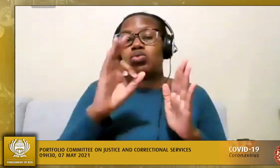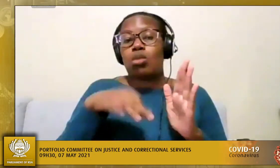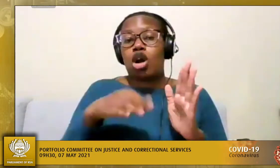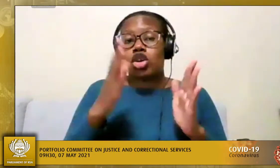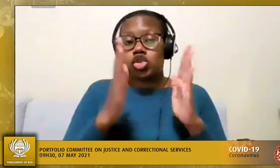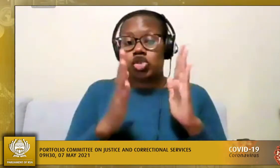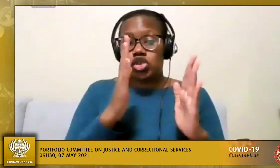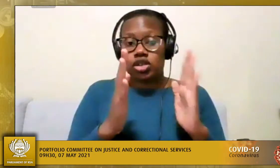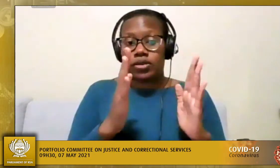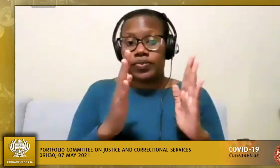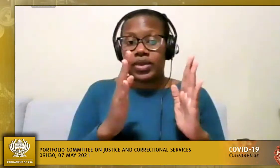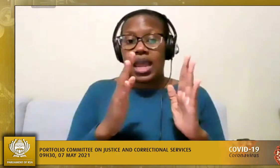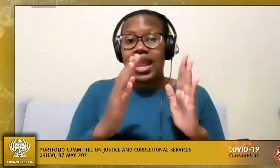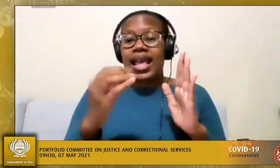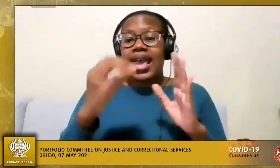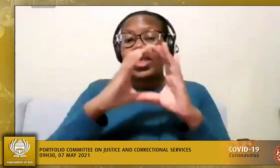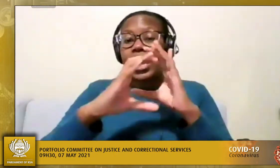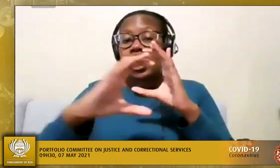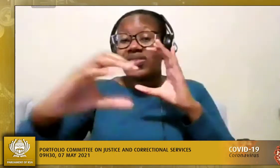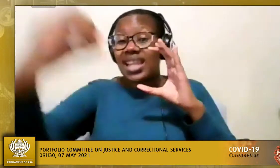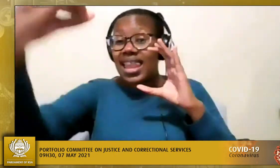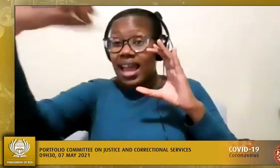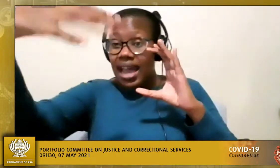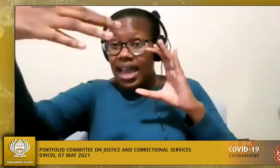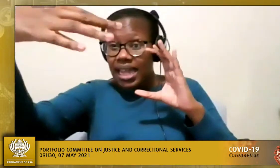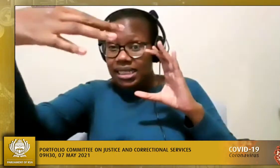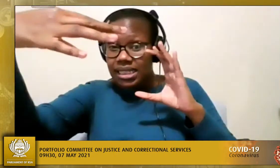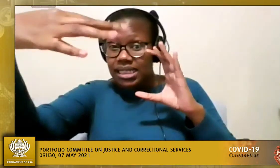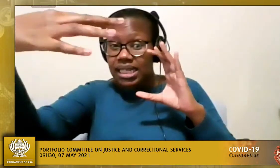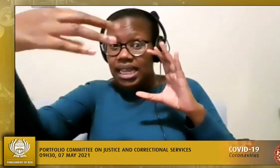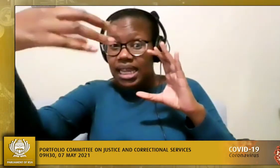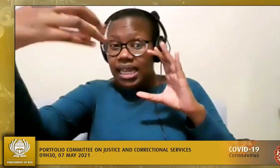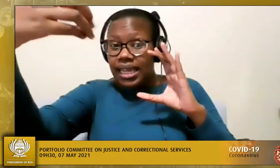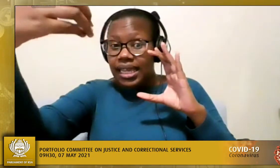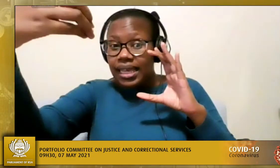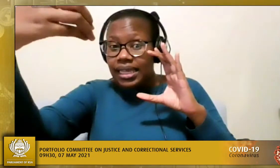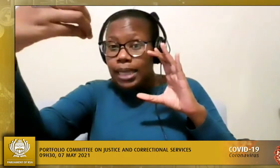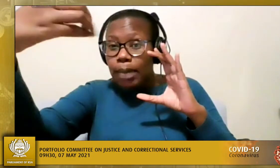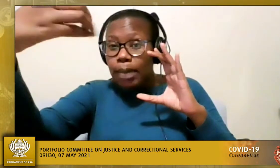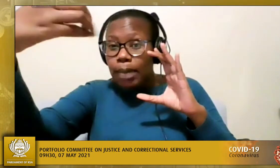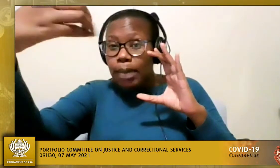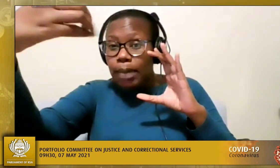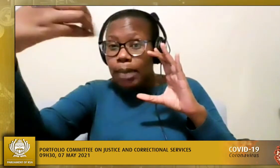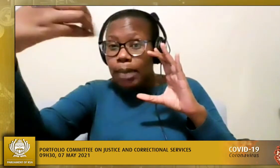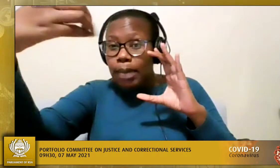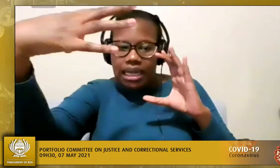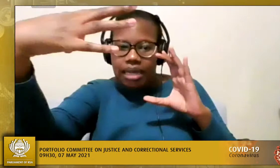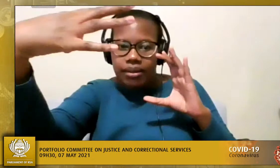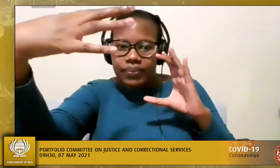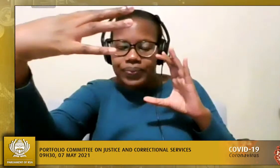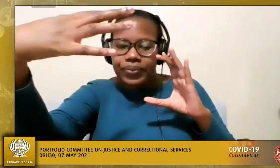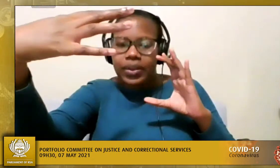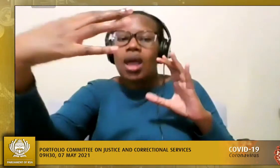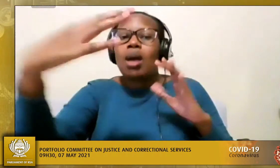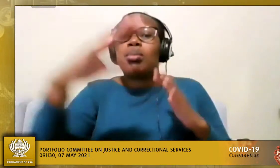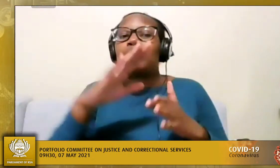the light at the end of the tunnel is beginning to be getting brighter because